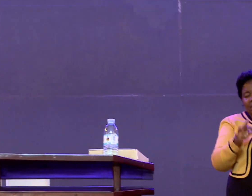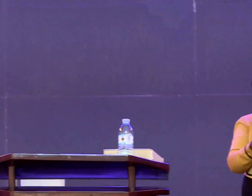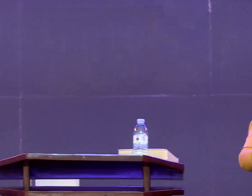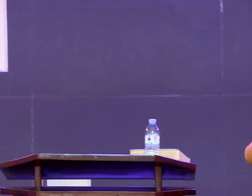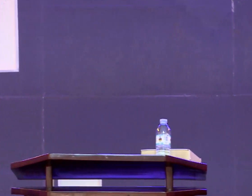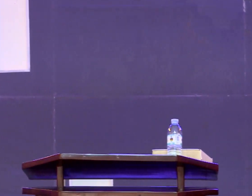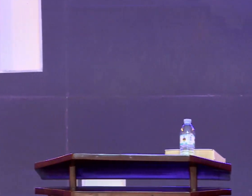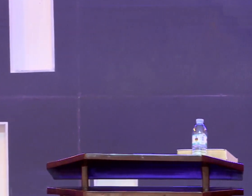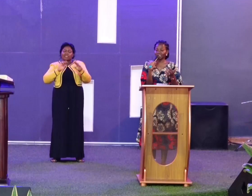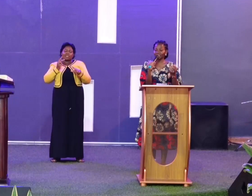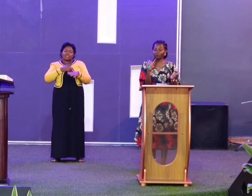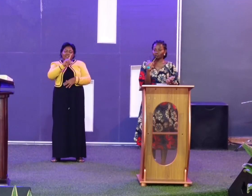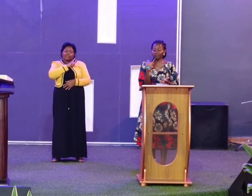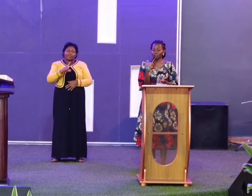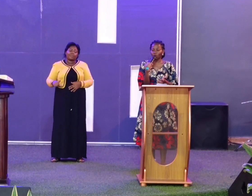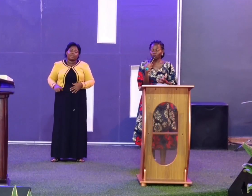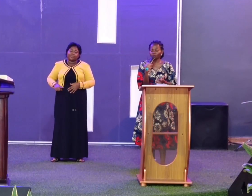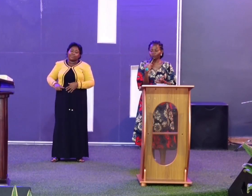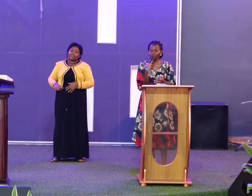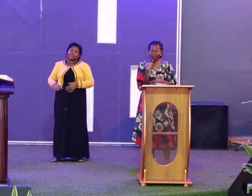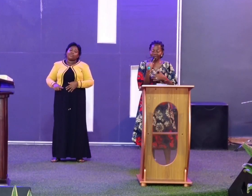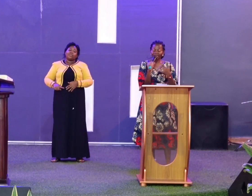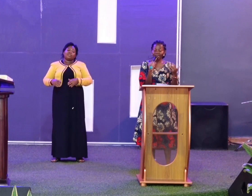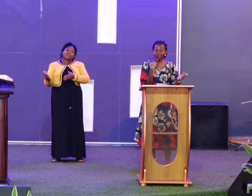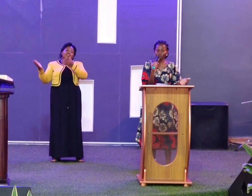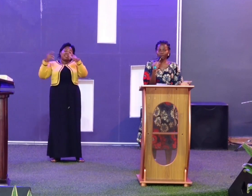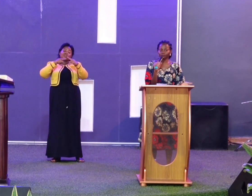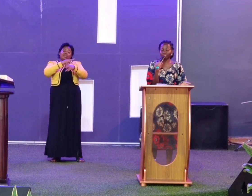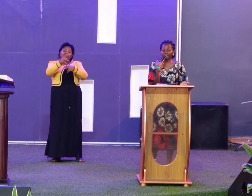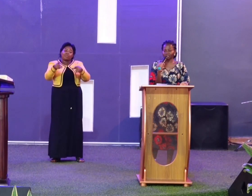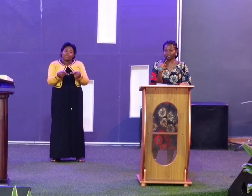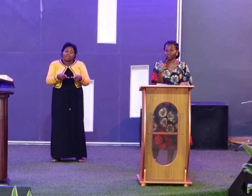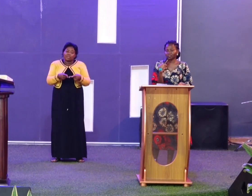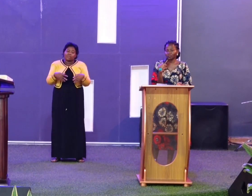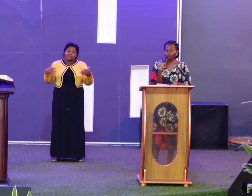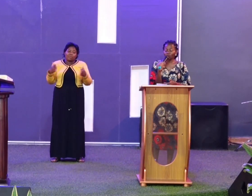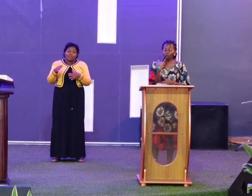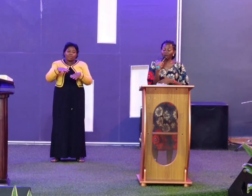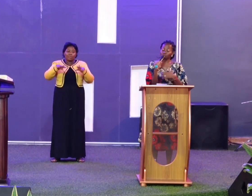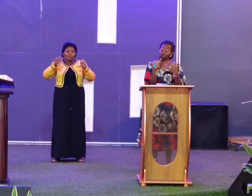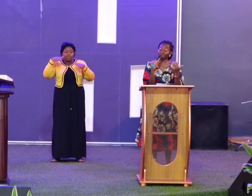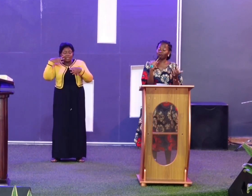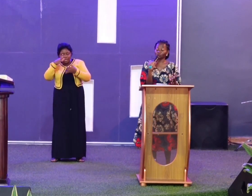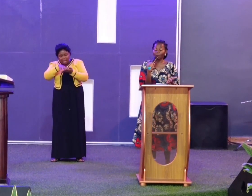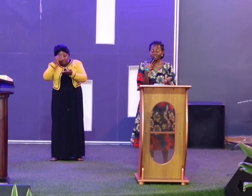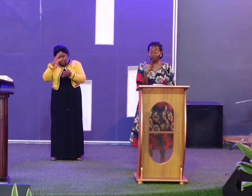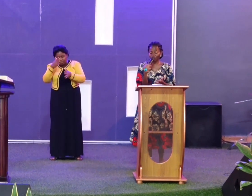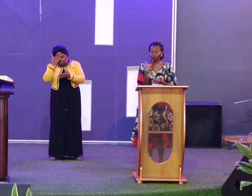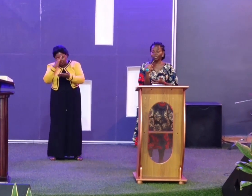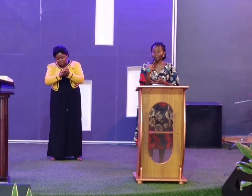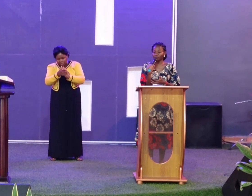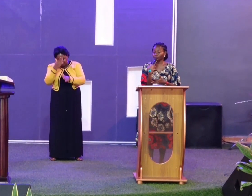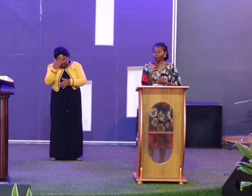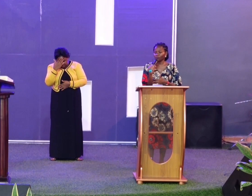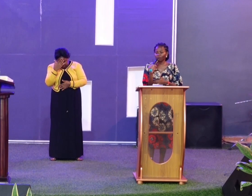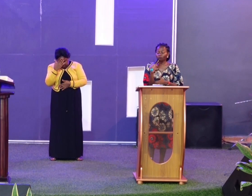Tuigirisho mulinya liya mokama. Teach us in the name of the Lord. Take us into that place where we shall learn how to humble ourselves for